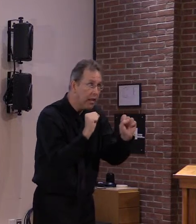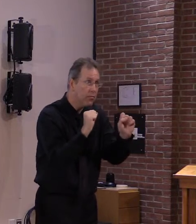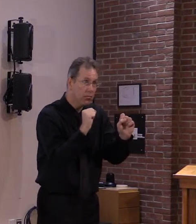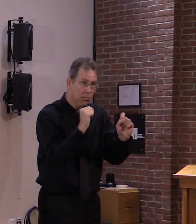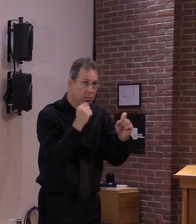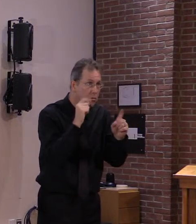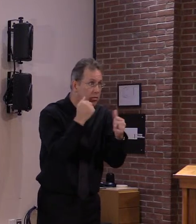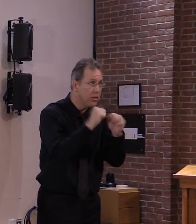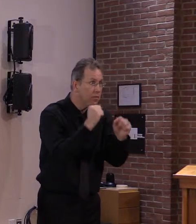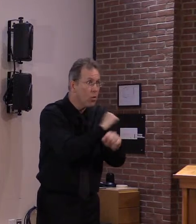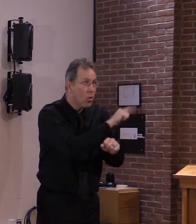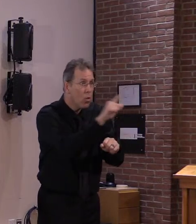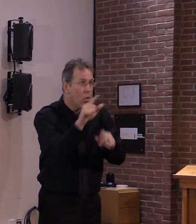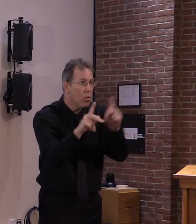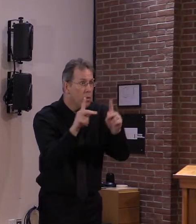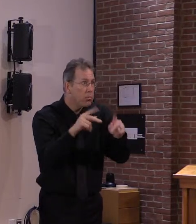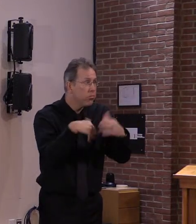to you, Mike.